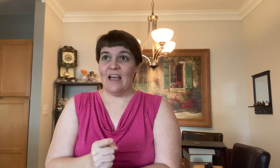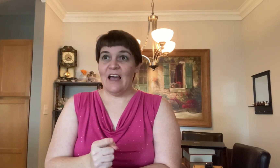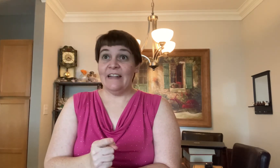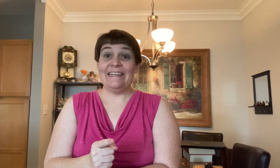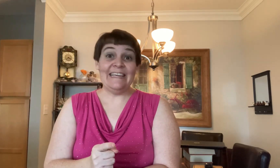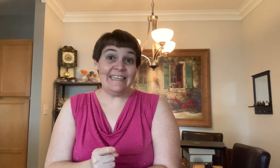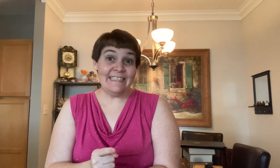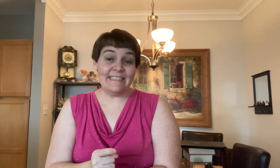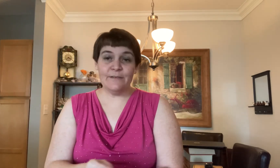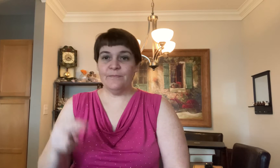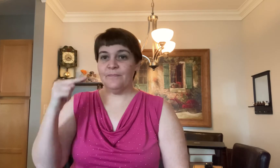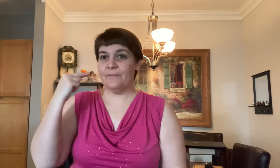niece,